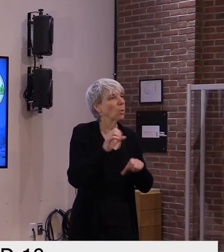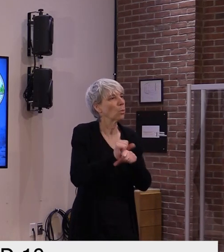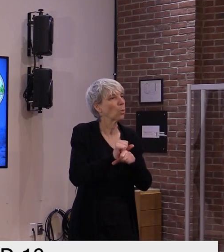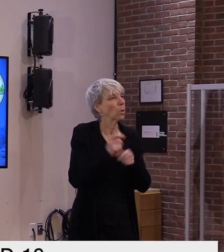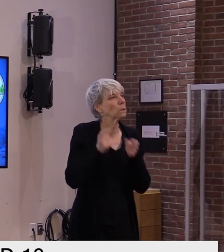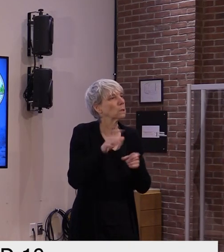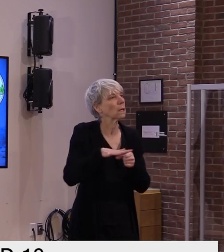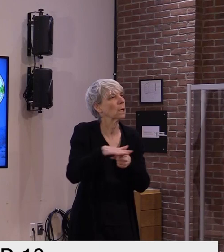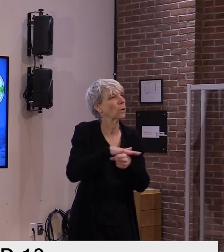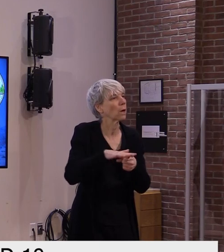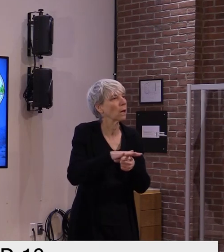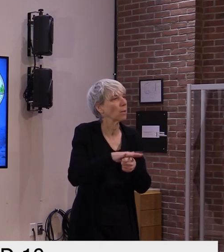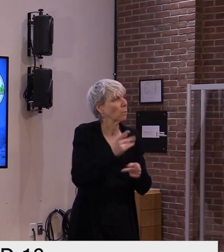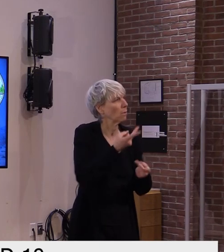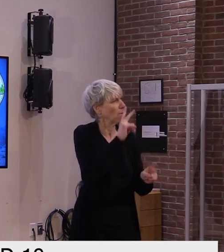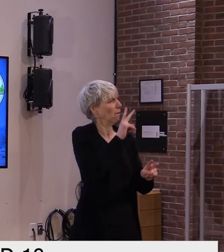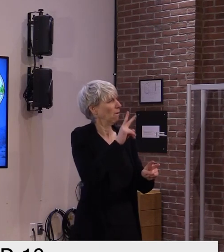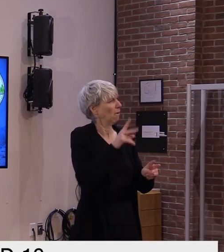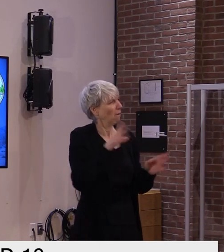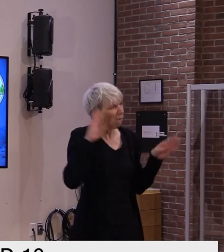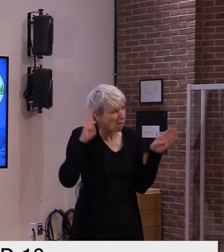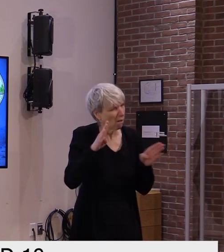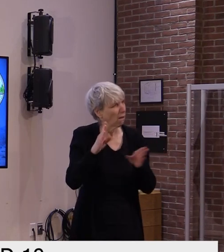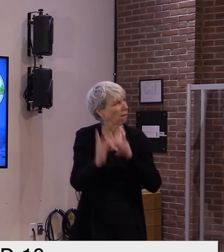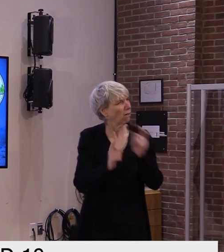it's just unfortunate that it was characterized in that way.